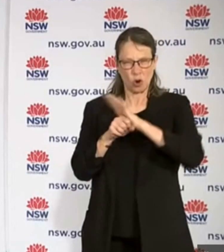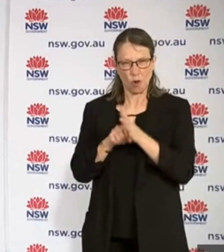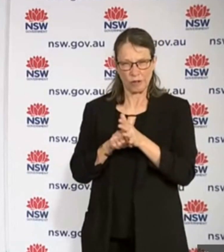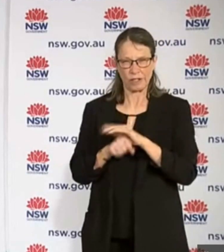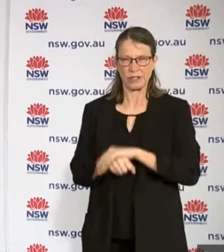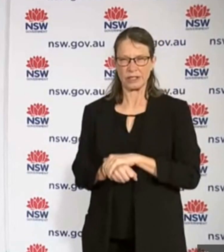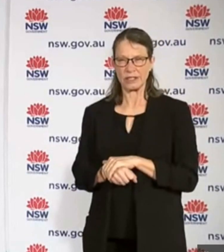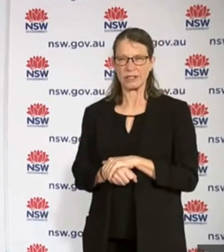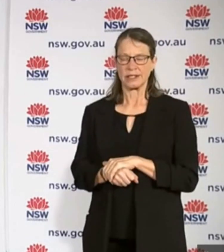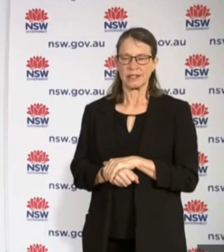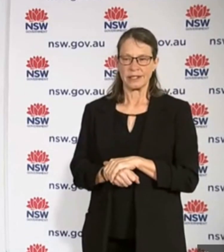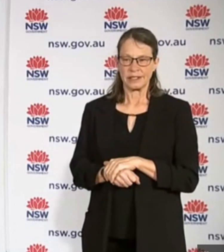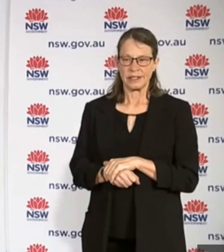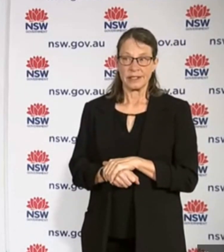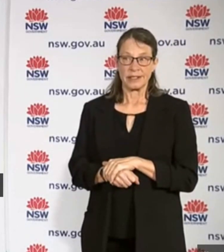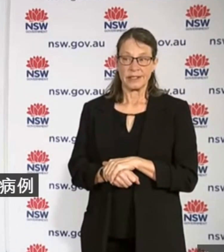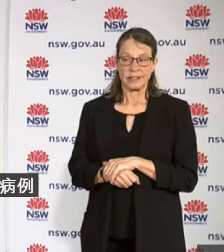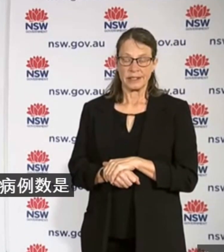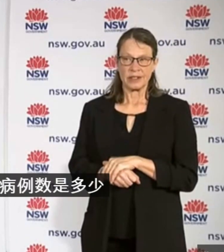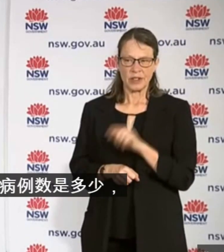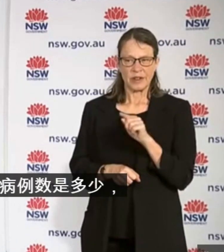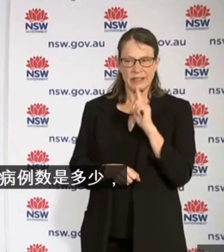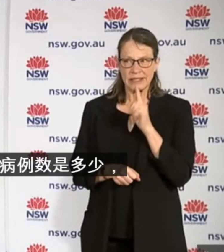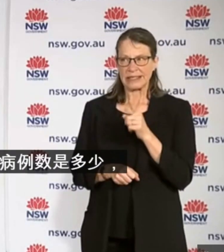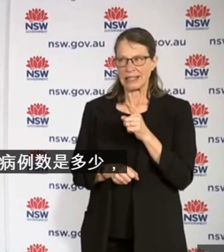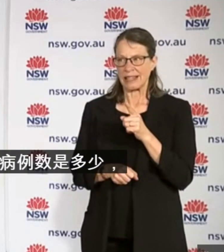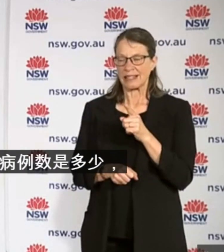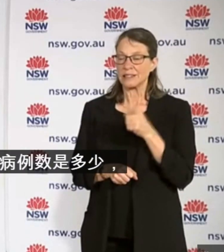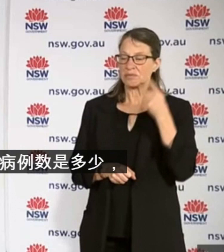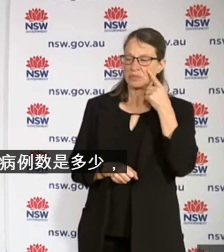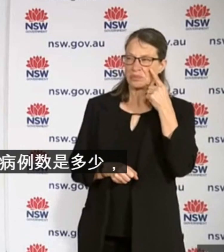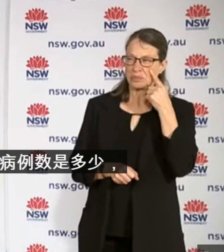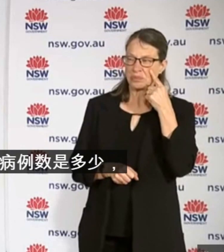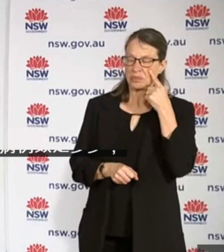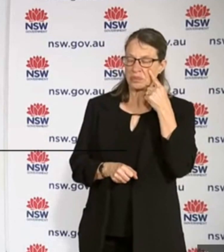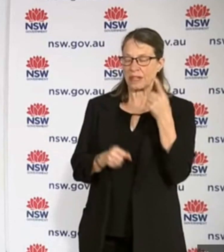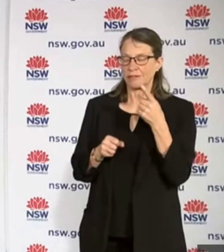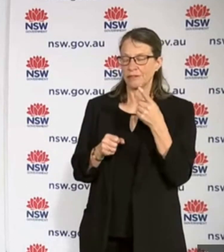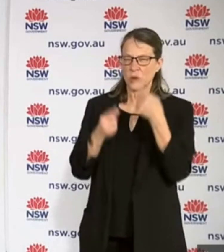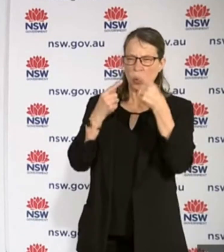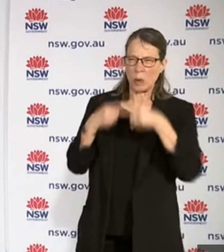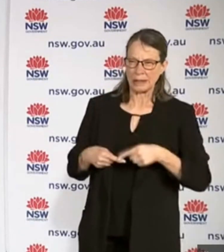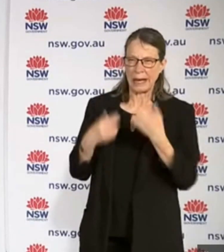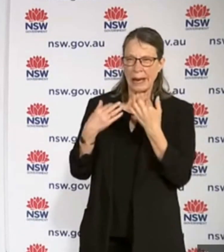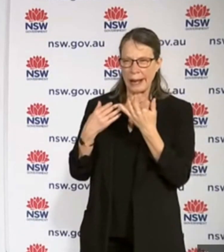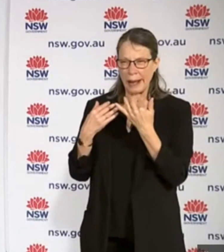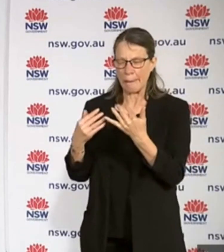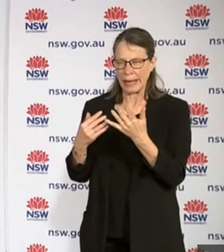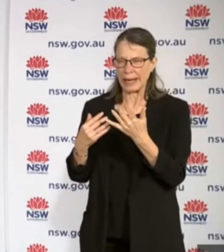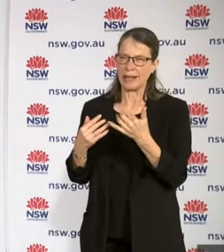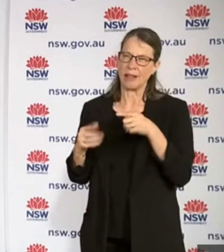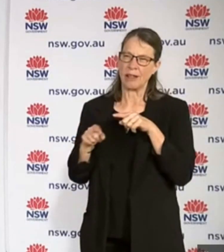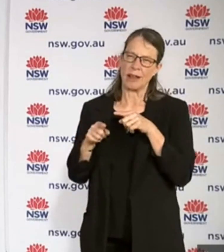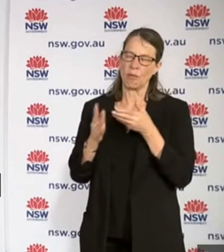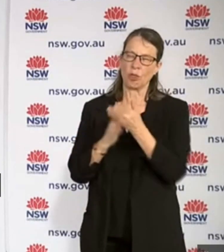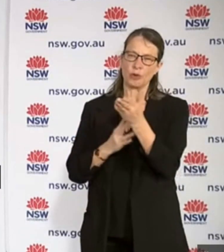measures, TTIQ and vaccination rates, what that number of cases looks like. So We're relying in the first instance on the Doherty modelling,